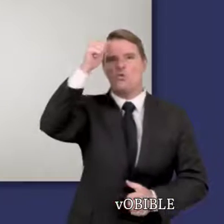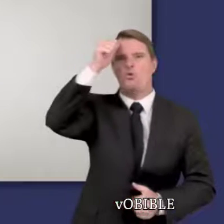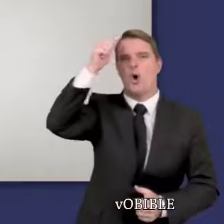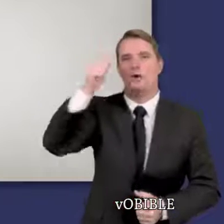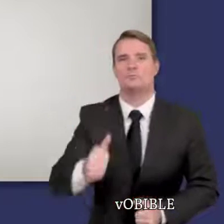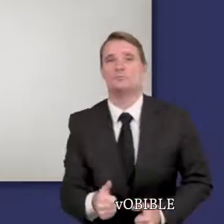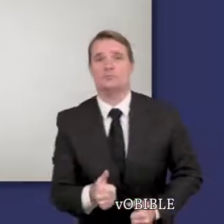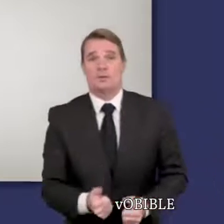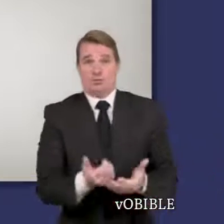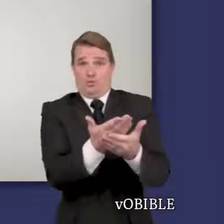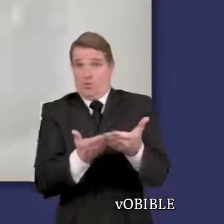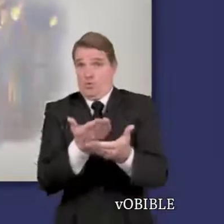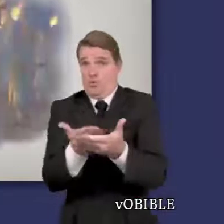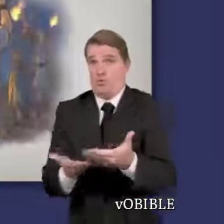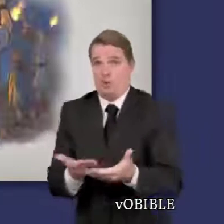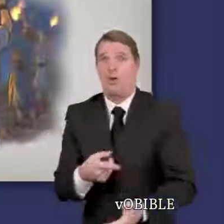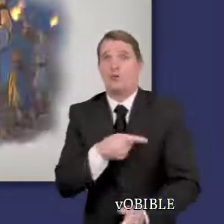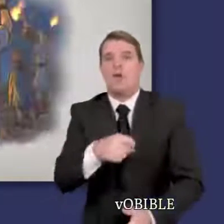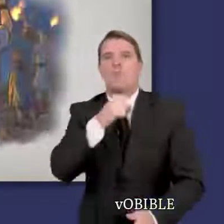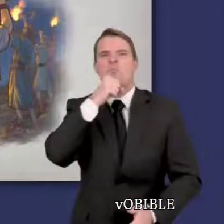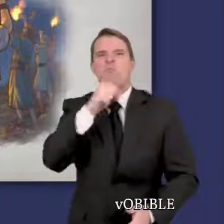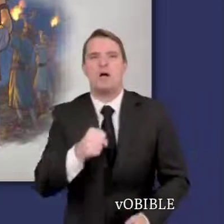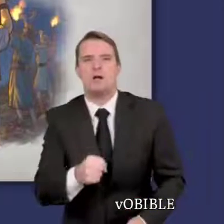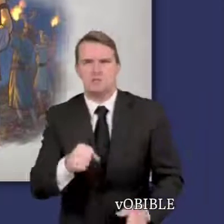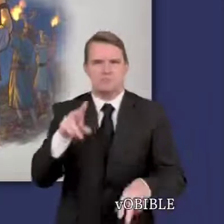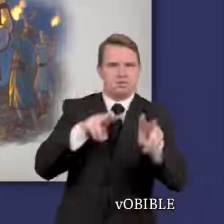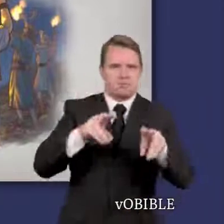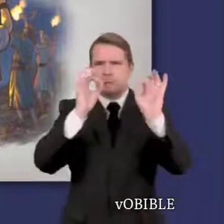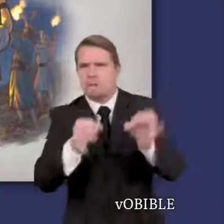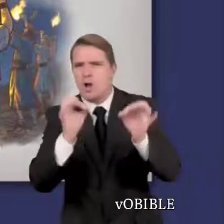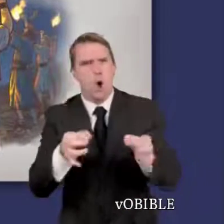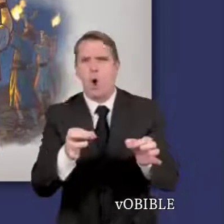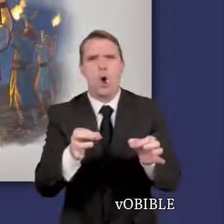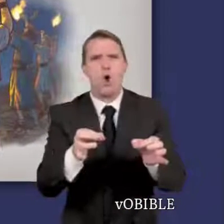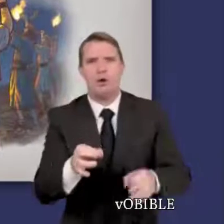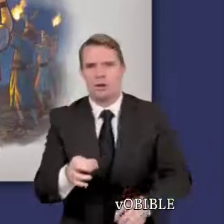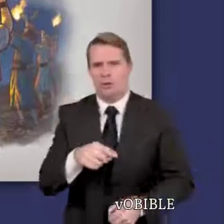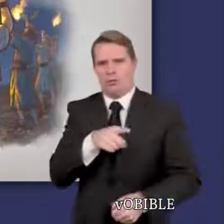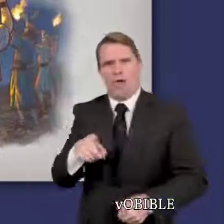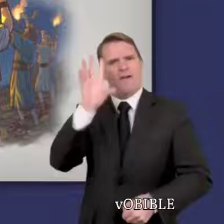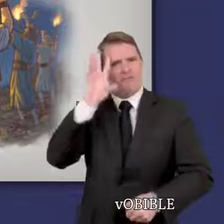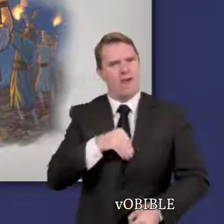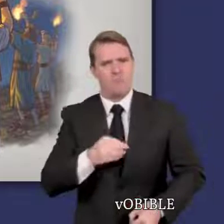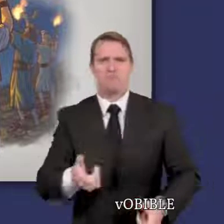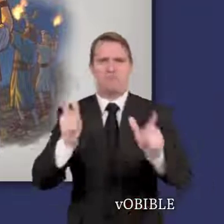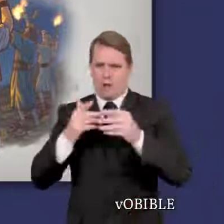Did you know? The judges described in this book were men of faith who led and delivered God's